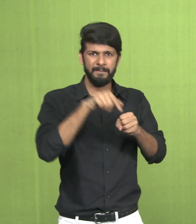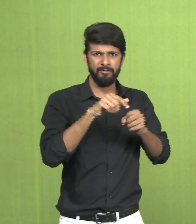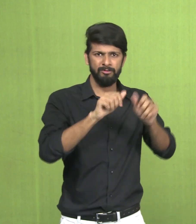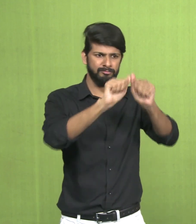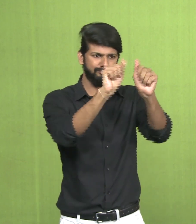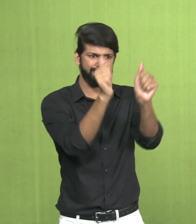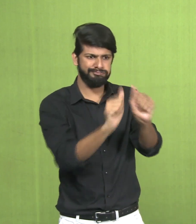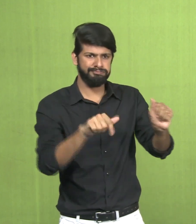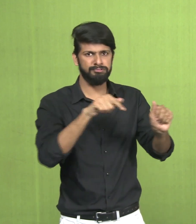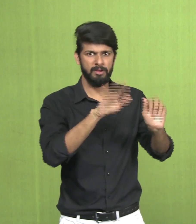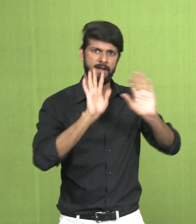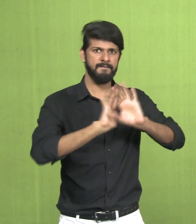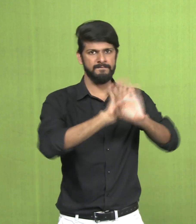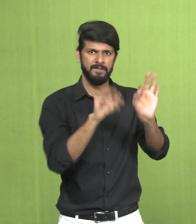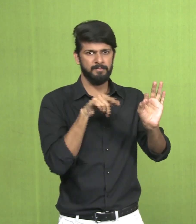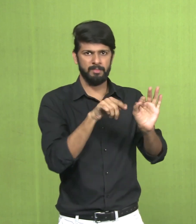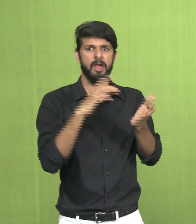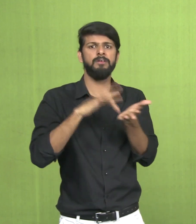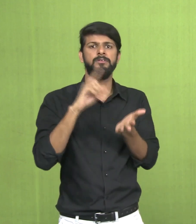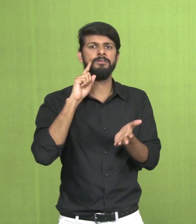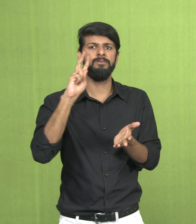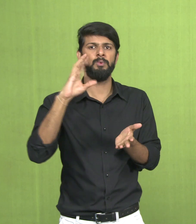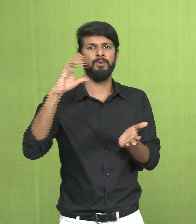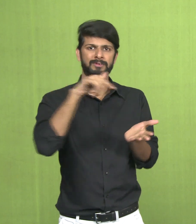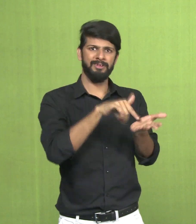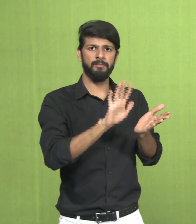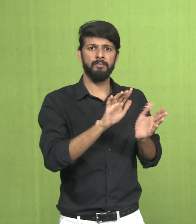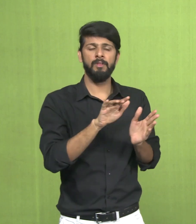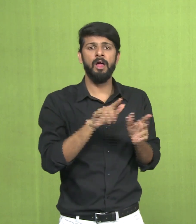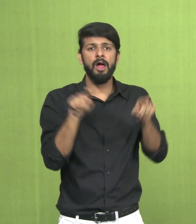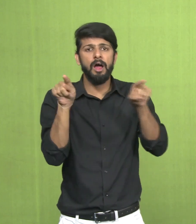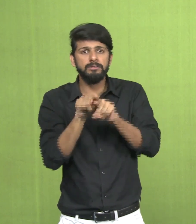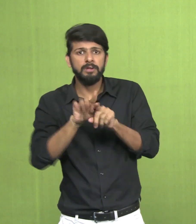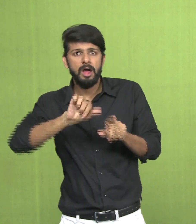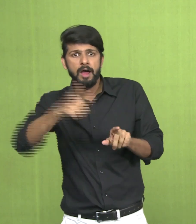Which other civilizations had similar mother goddess figurines?